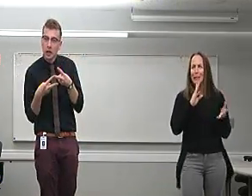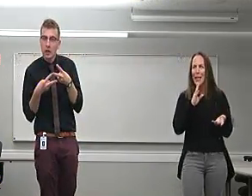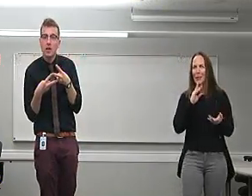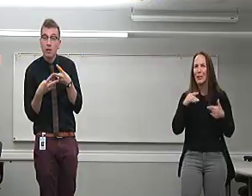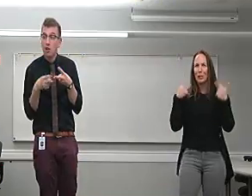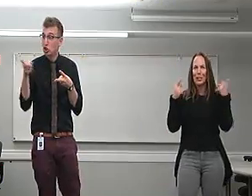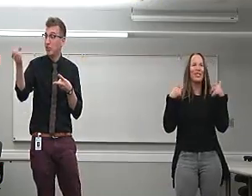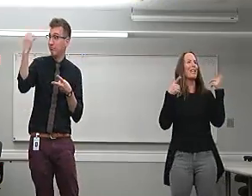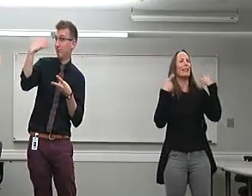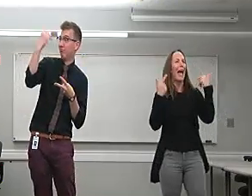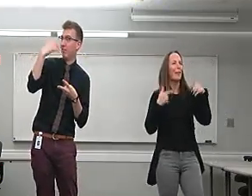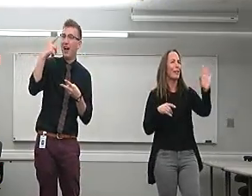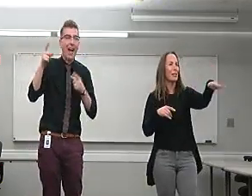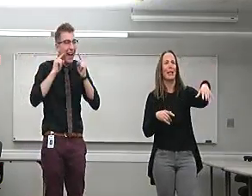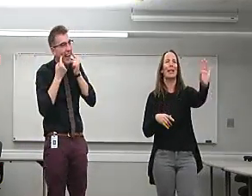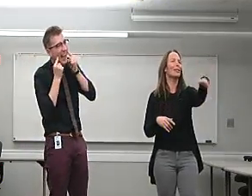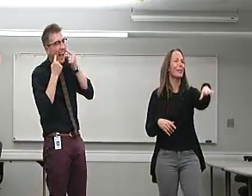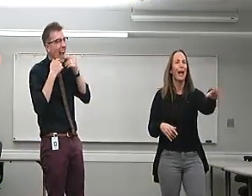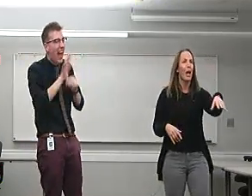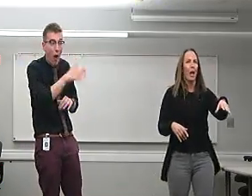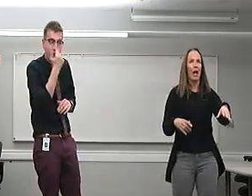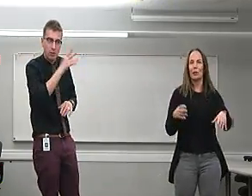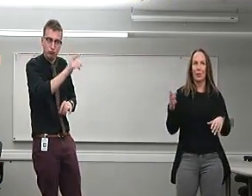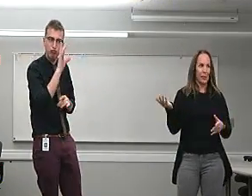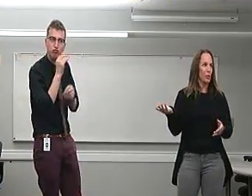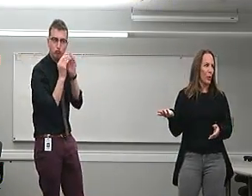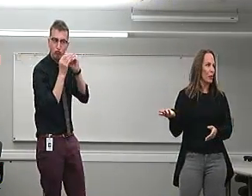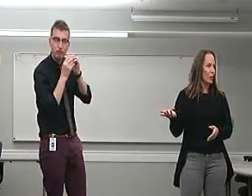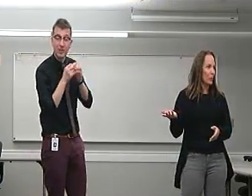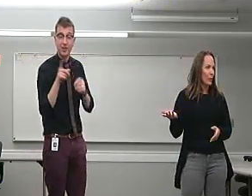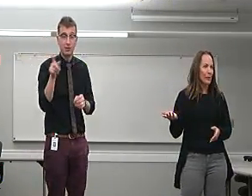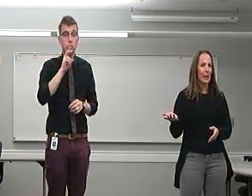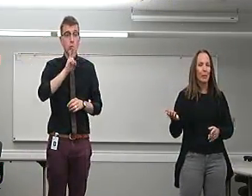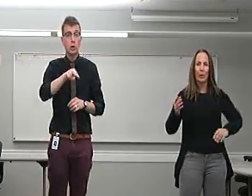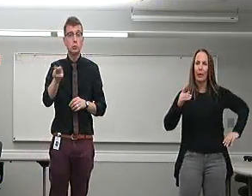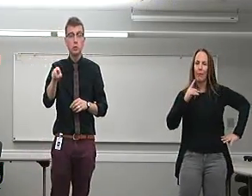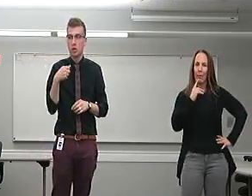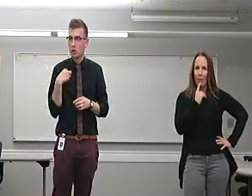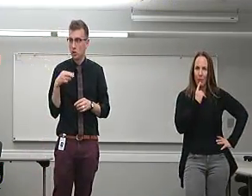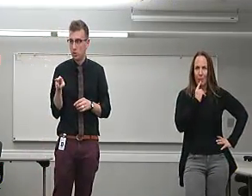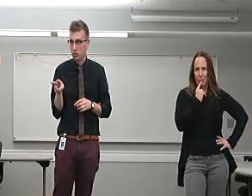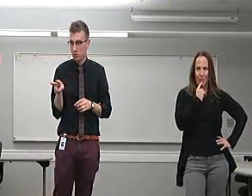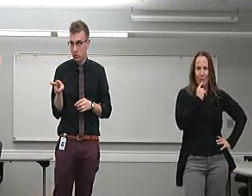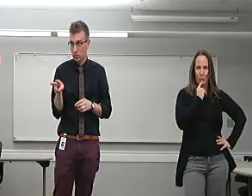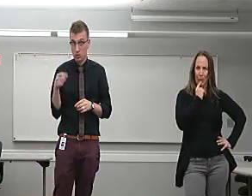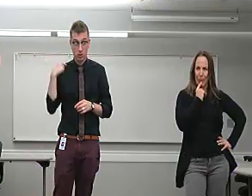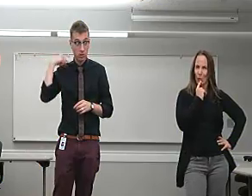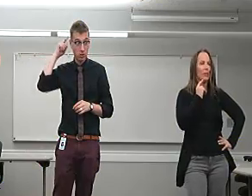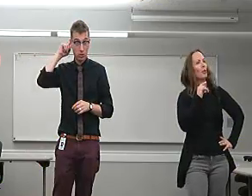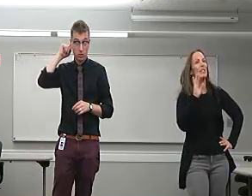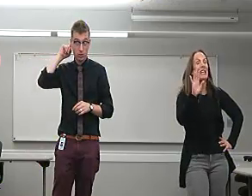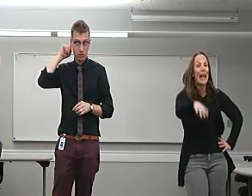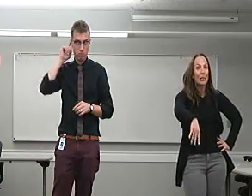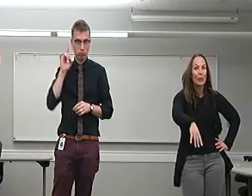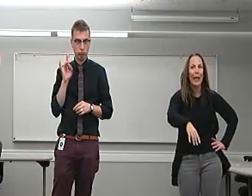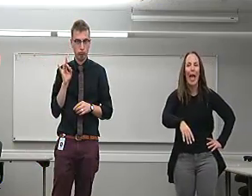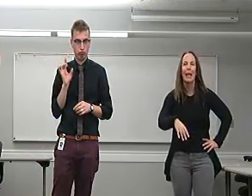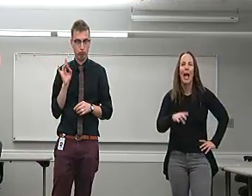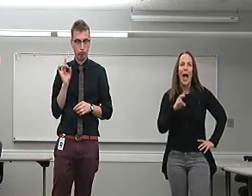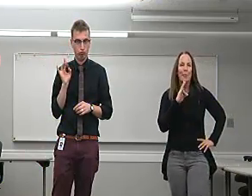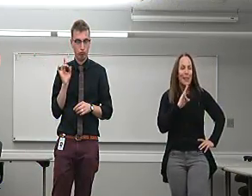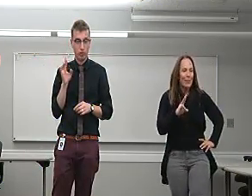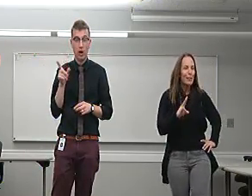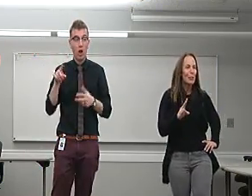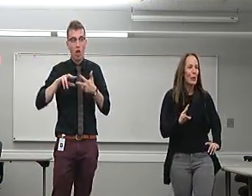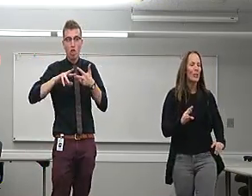like laughing, and she's like, this is a 22-year-old. And I'm going, this is really interesting. She goes, the next one I had, I'm 7 years old,